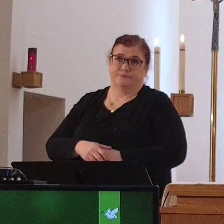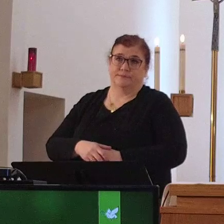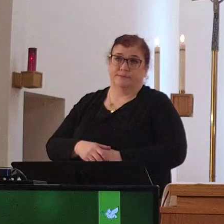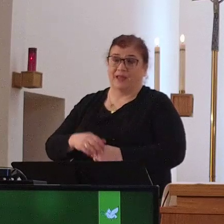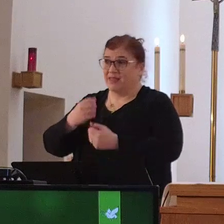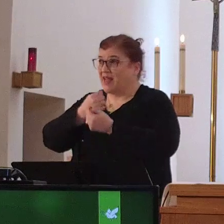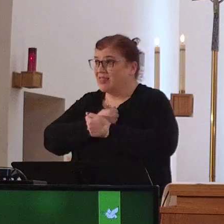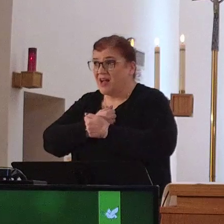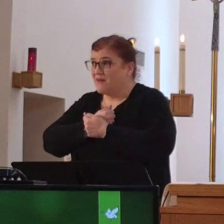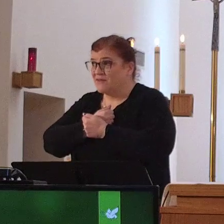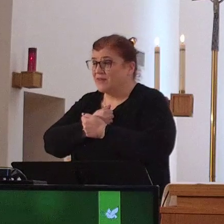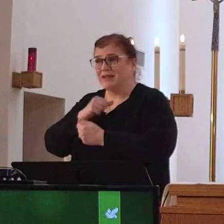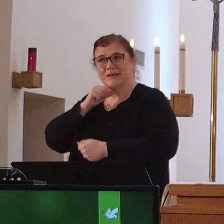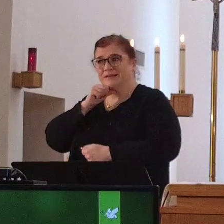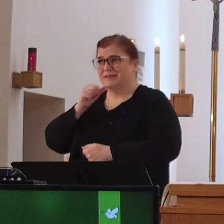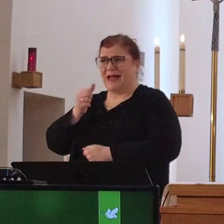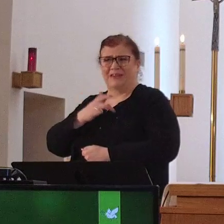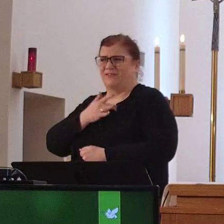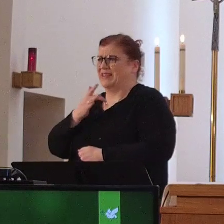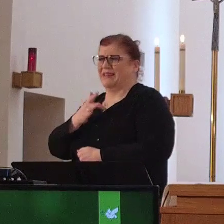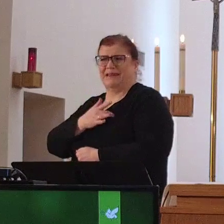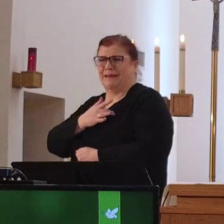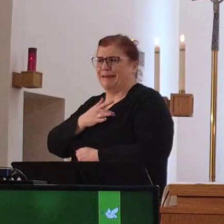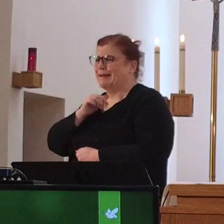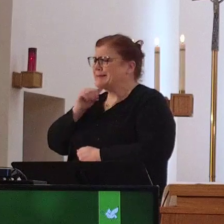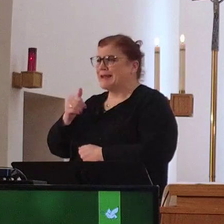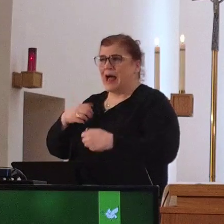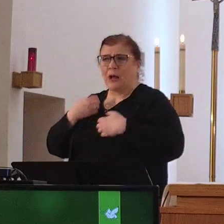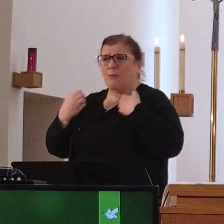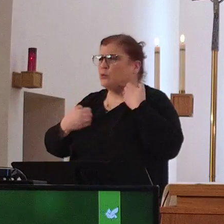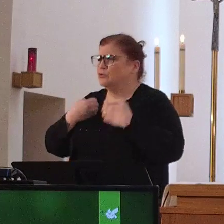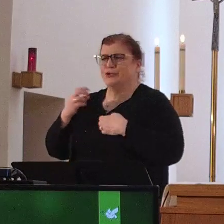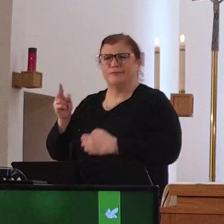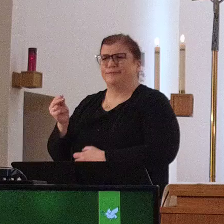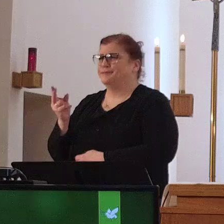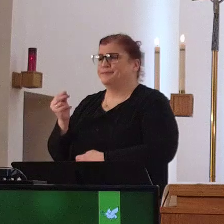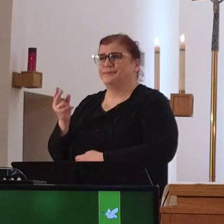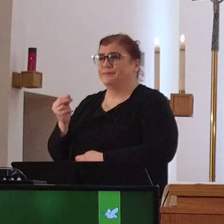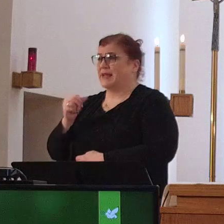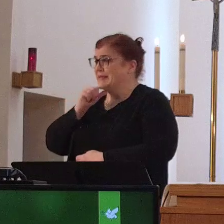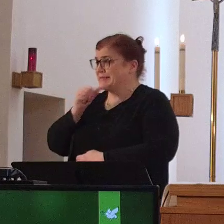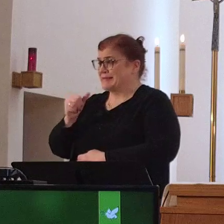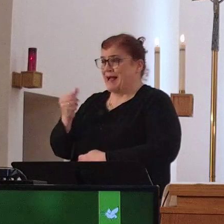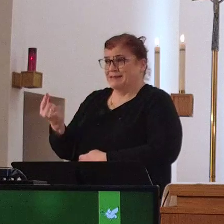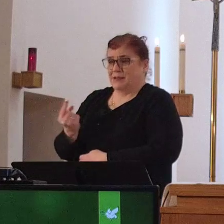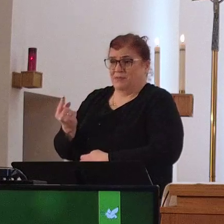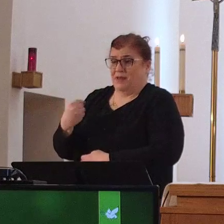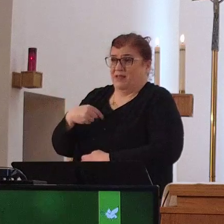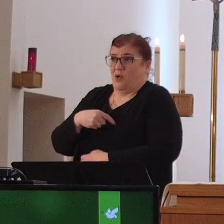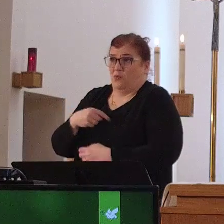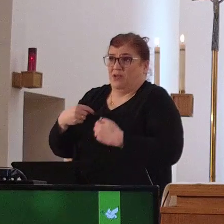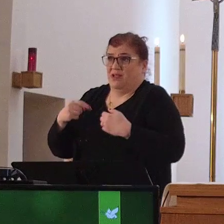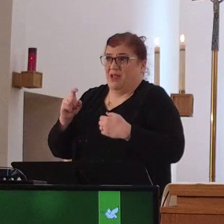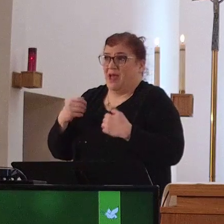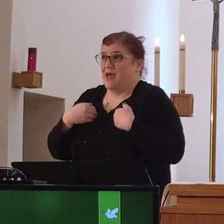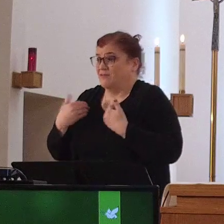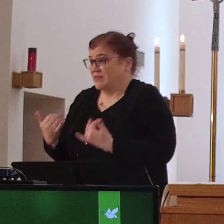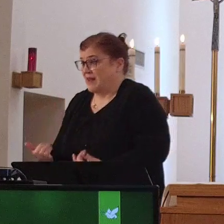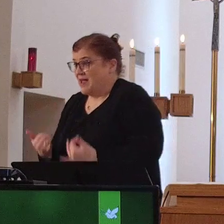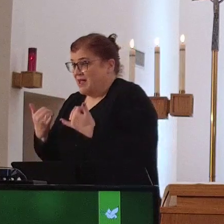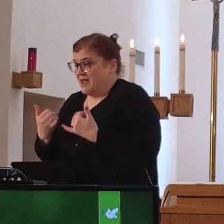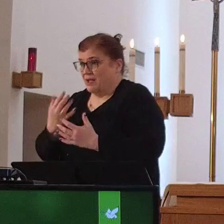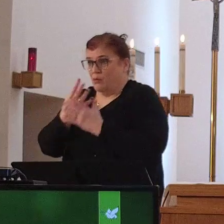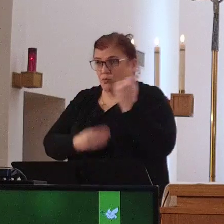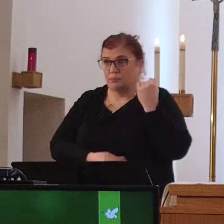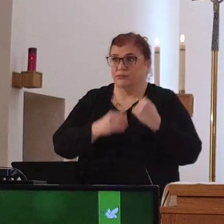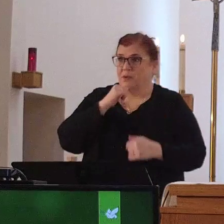that love is not a feeling. It's not an emotion. It's not something that we have today and is